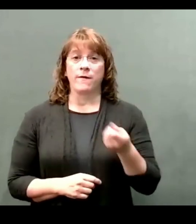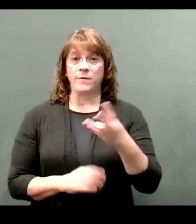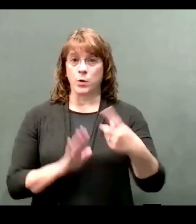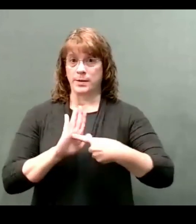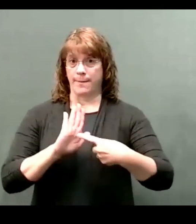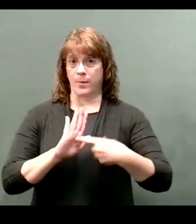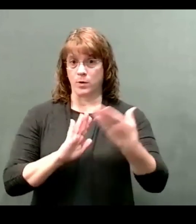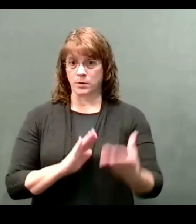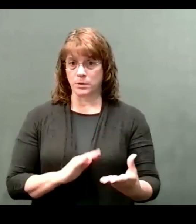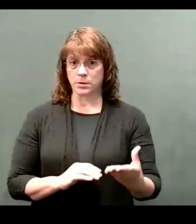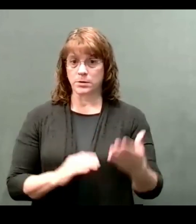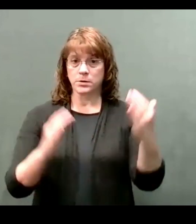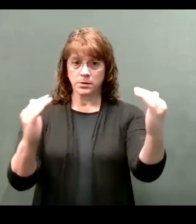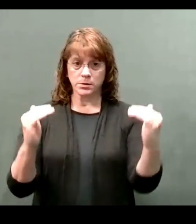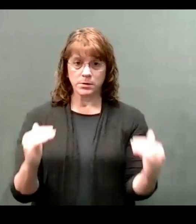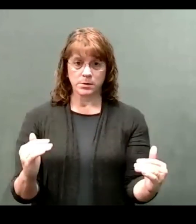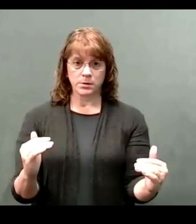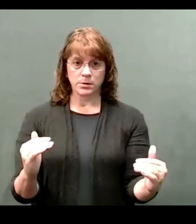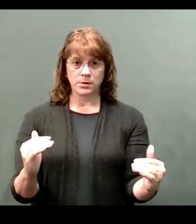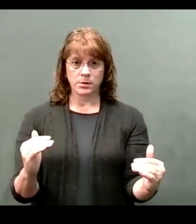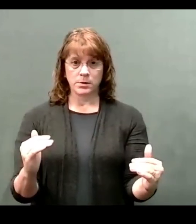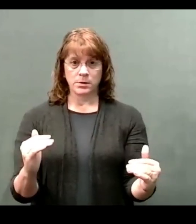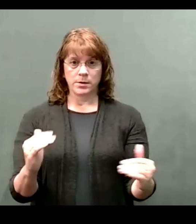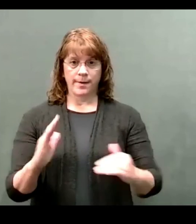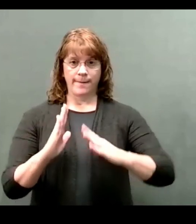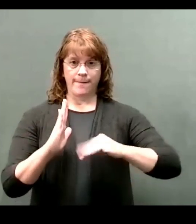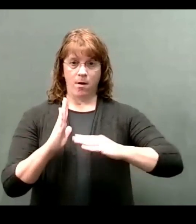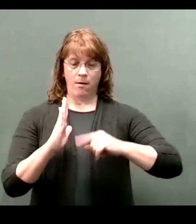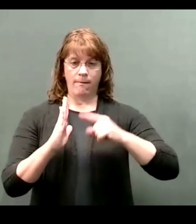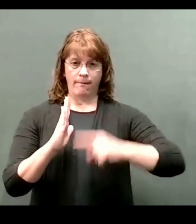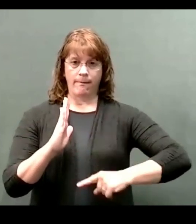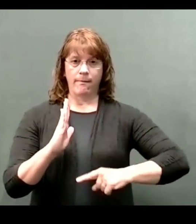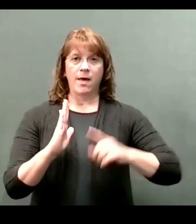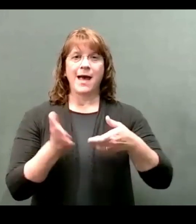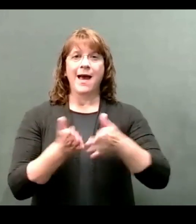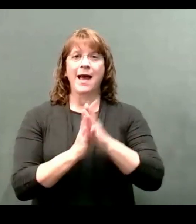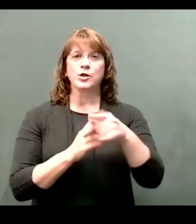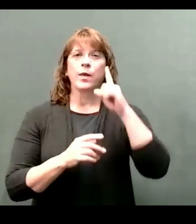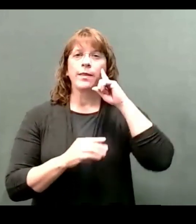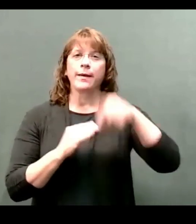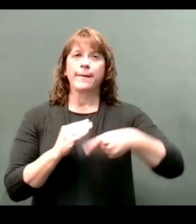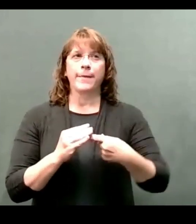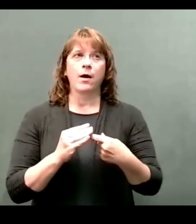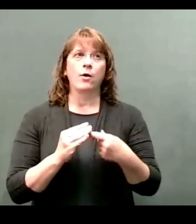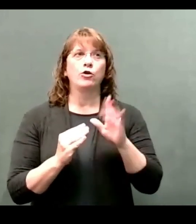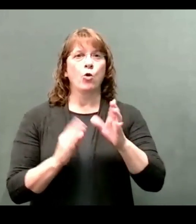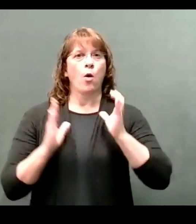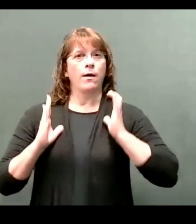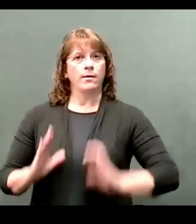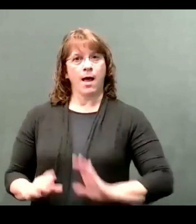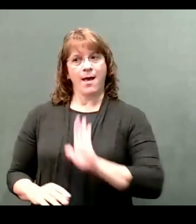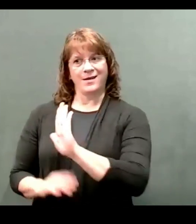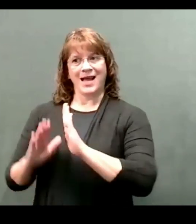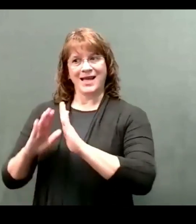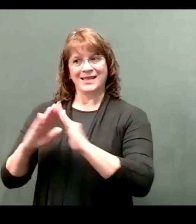a few examples. And then in this space below is where we're going to ask you to think about the systems that your client interacted with in the case example